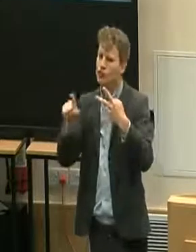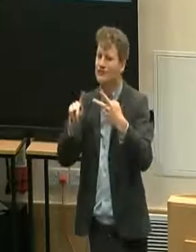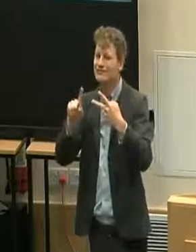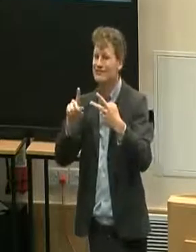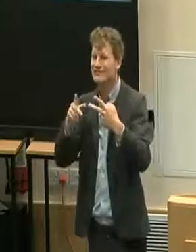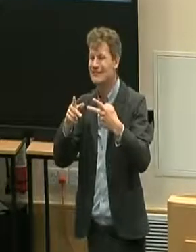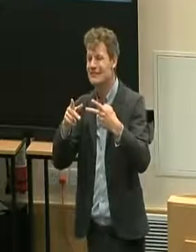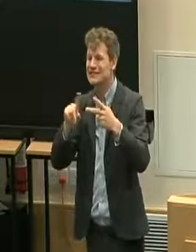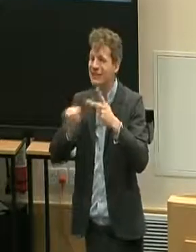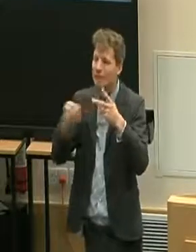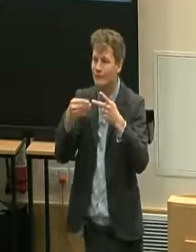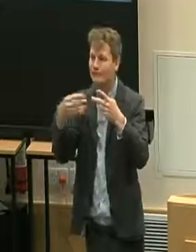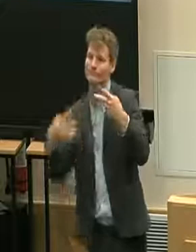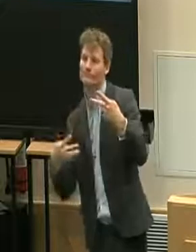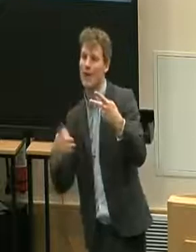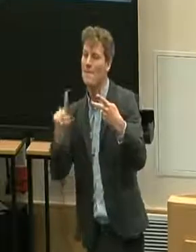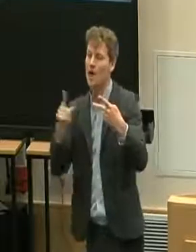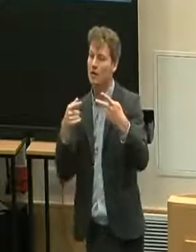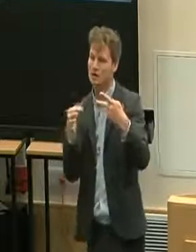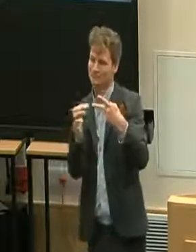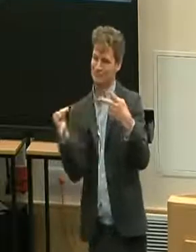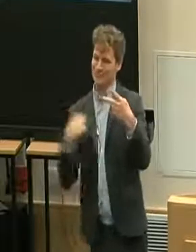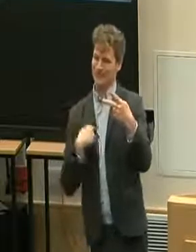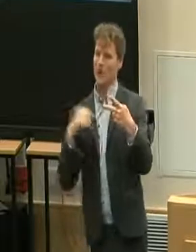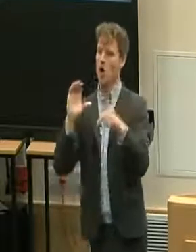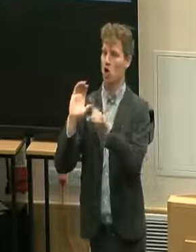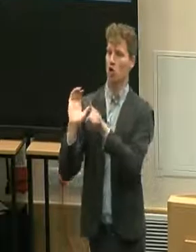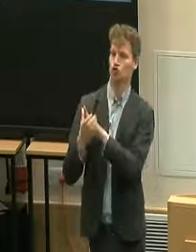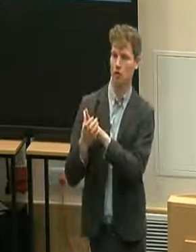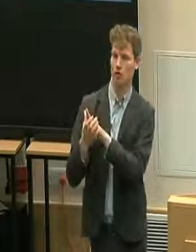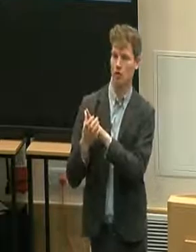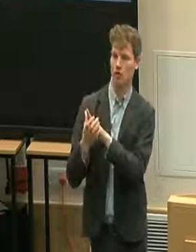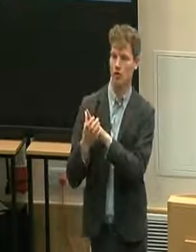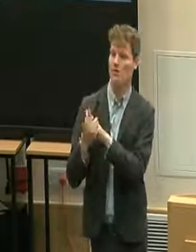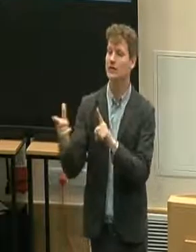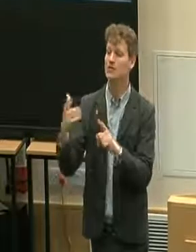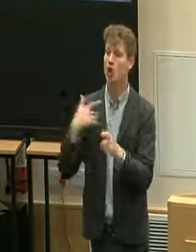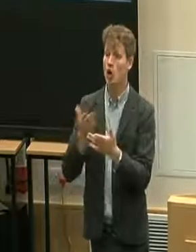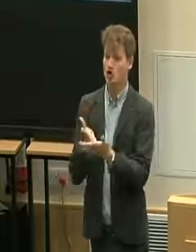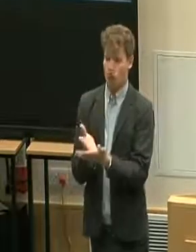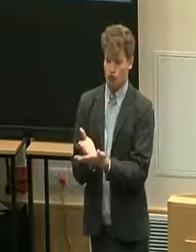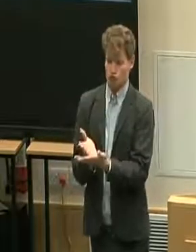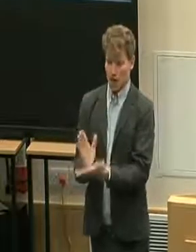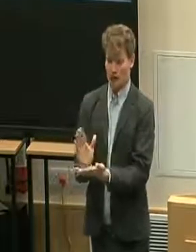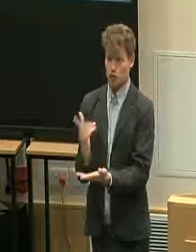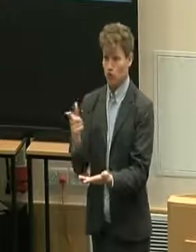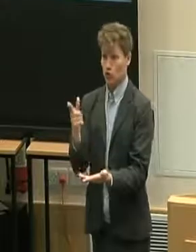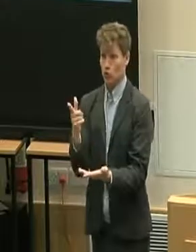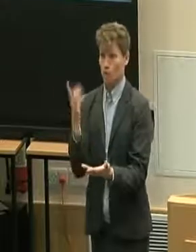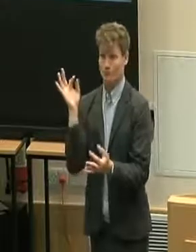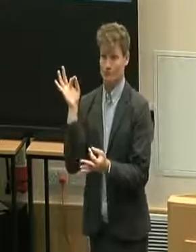one. Namely, the point is, you put rights on the political agenda, you implement